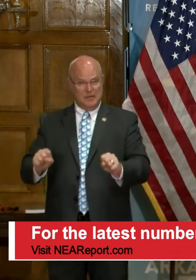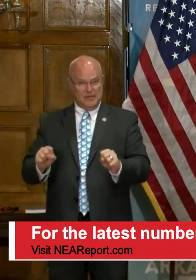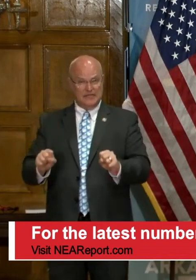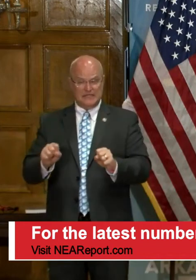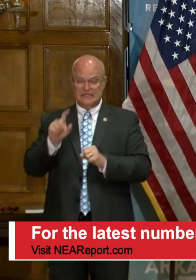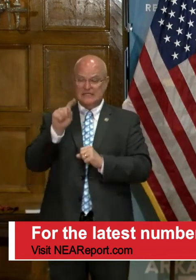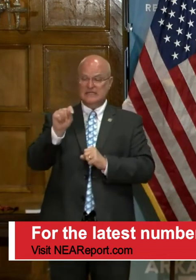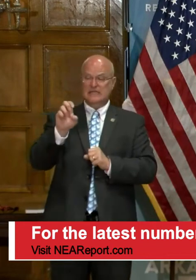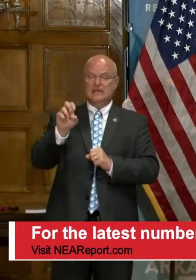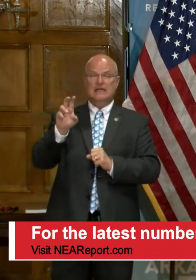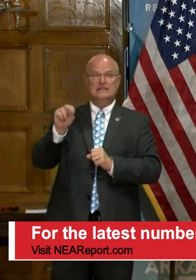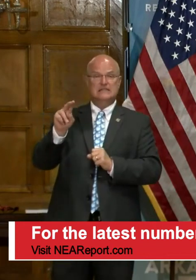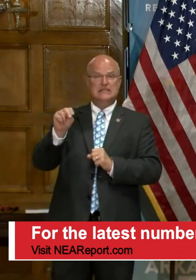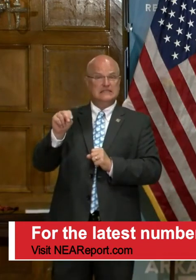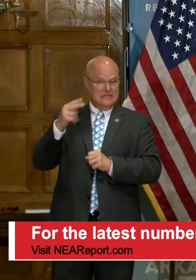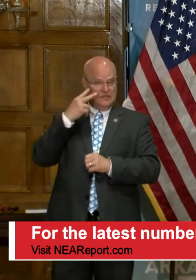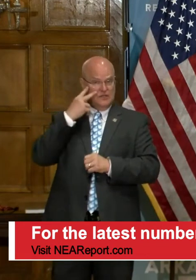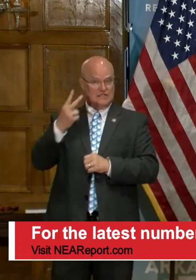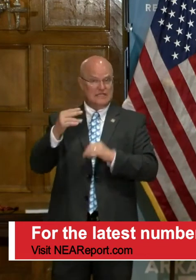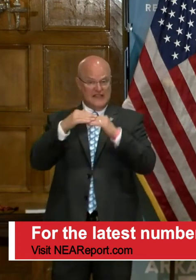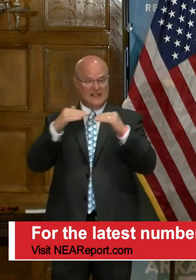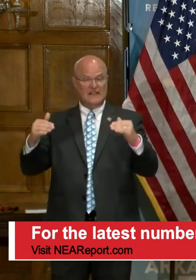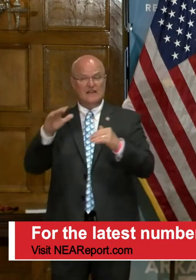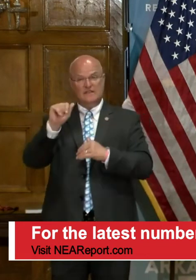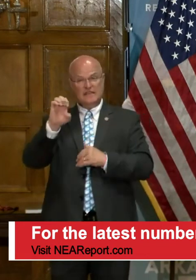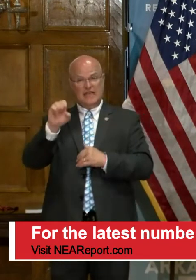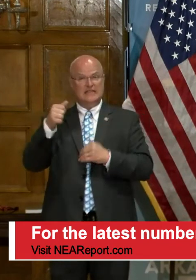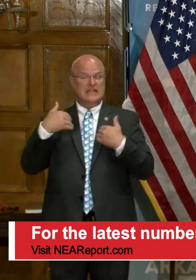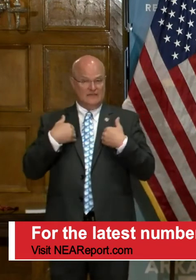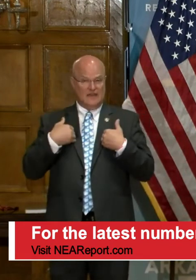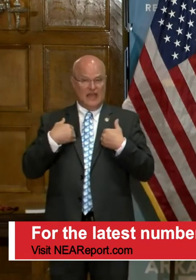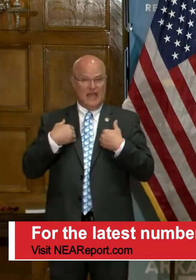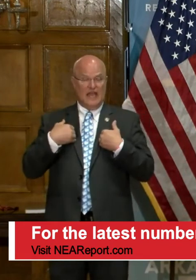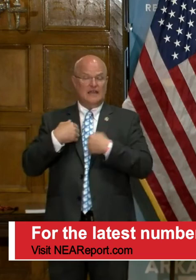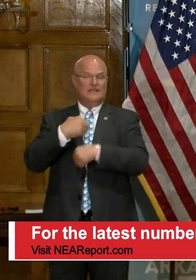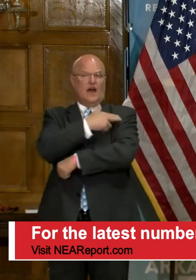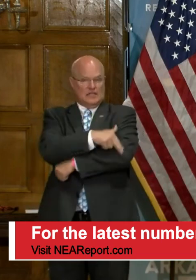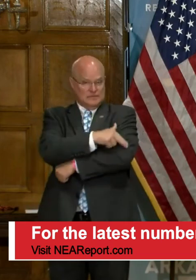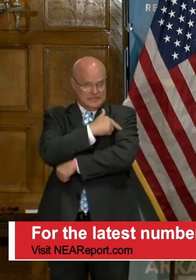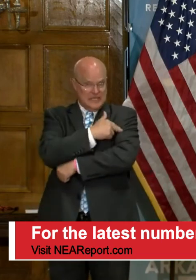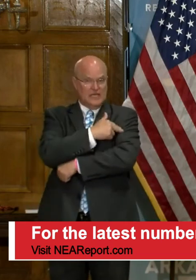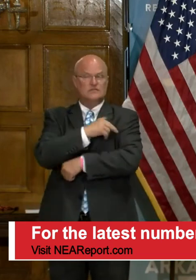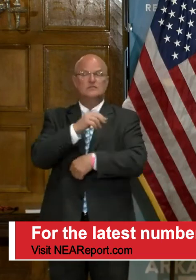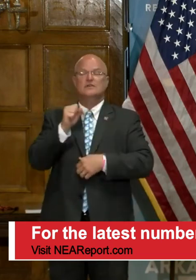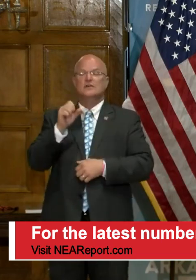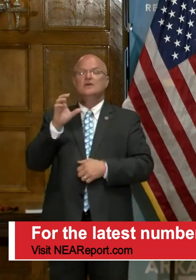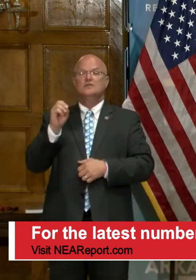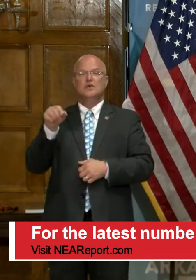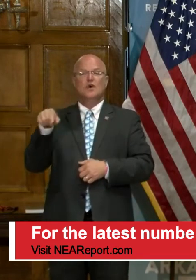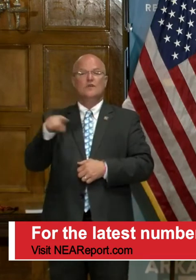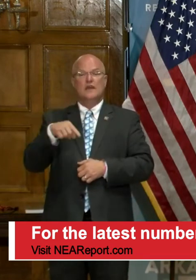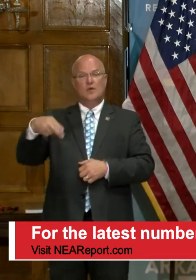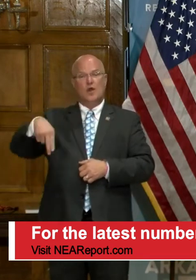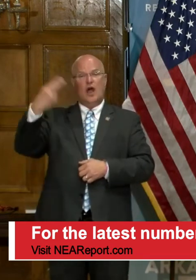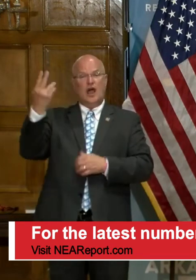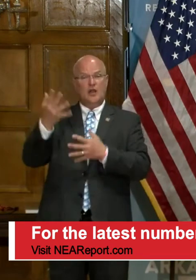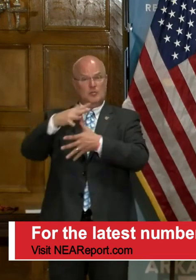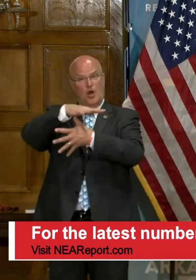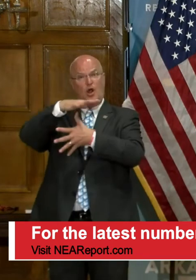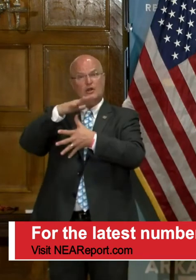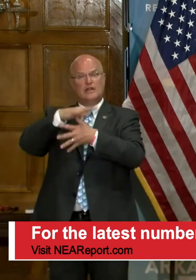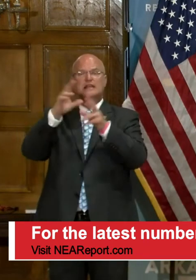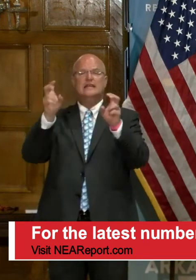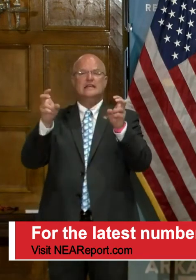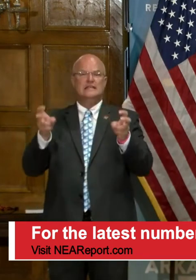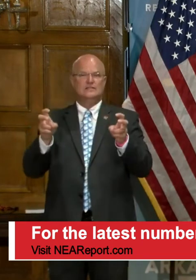capabilities. Tennessee, you can see the level of cases that they've had, the hospitalizations, and so they were a higher priority